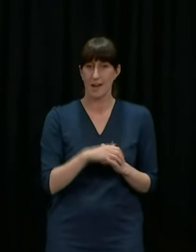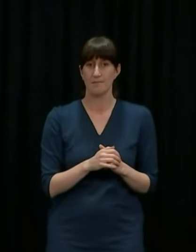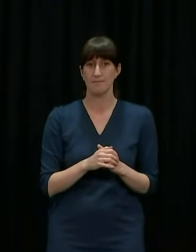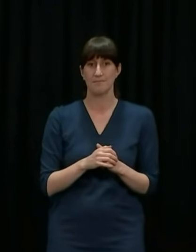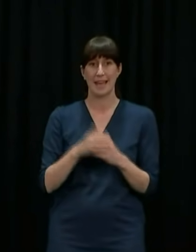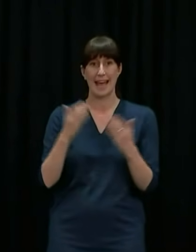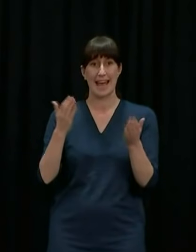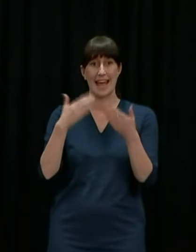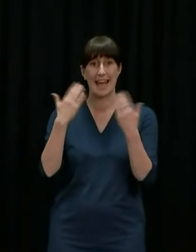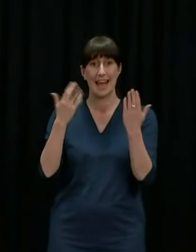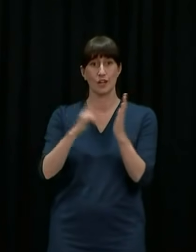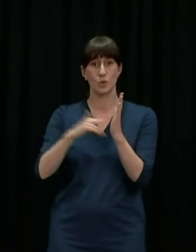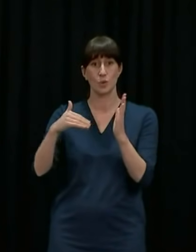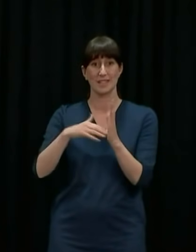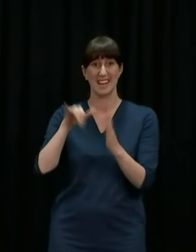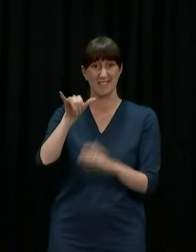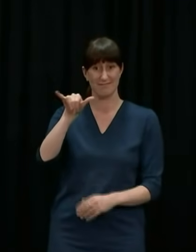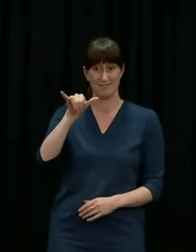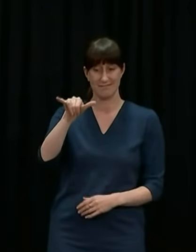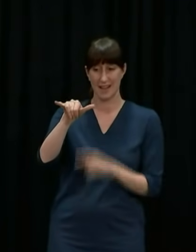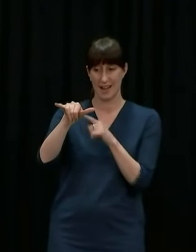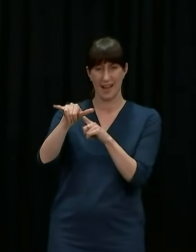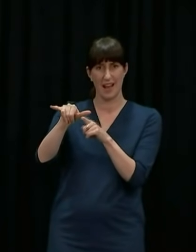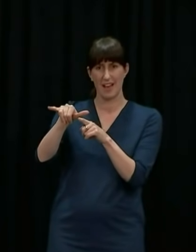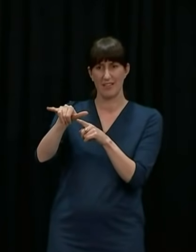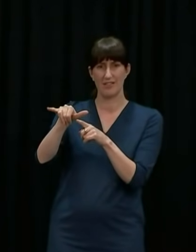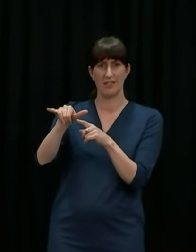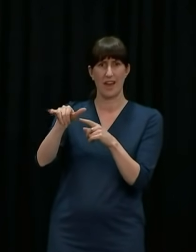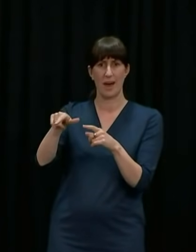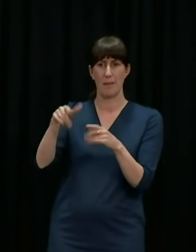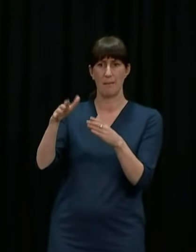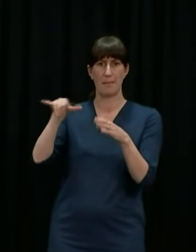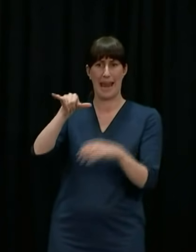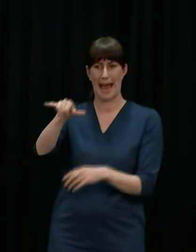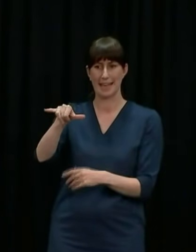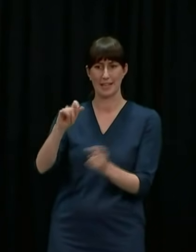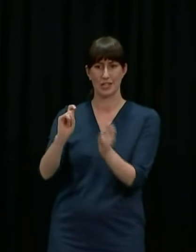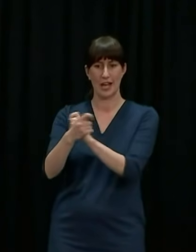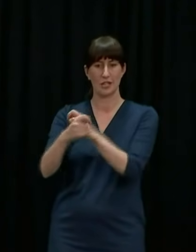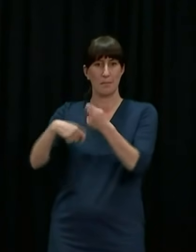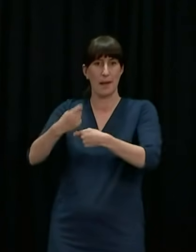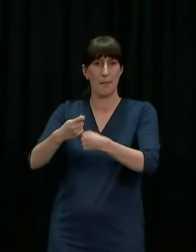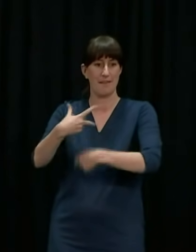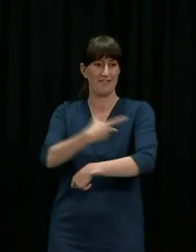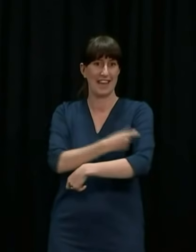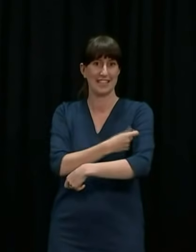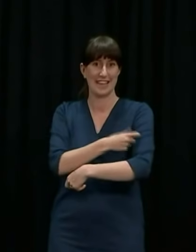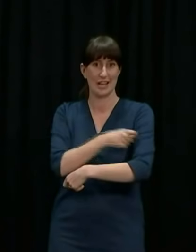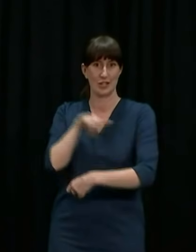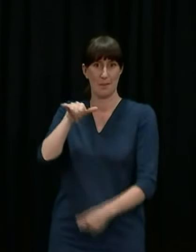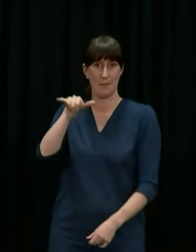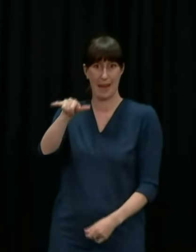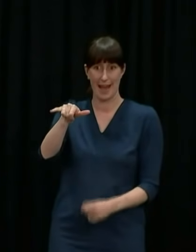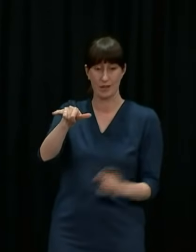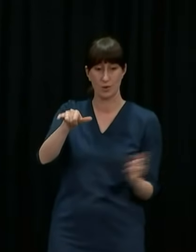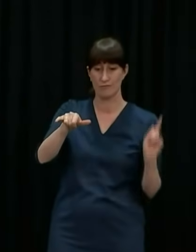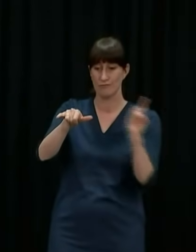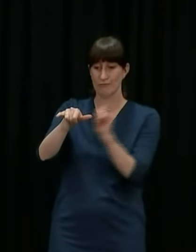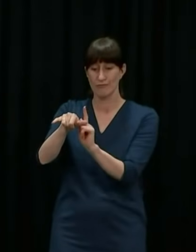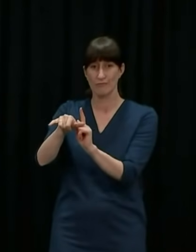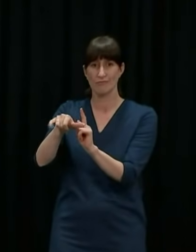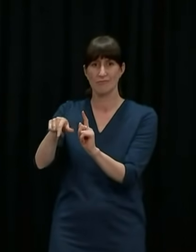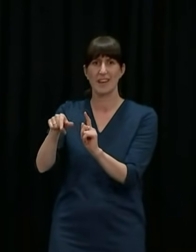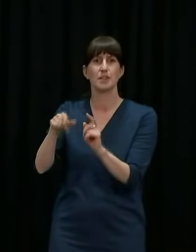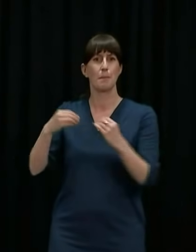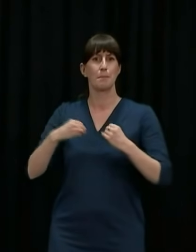Boeing 787 Dreamliners into a vaccination clinic at the Auckland airport for Super Saturday. I'm told people will be vaccinated in